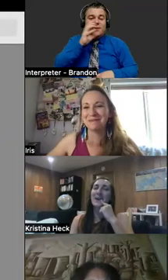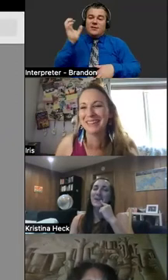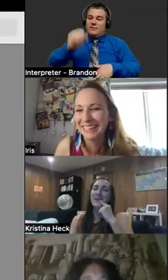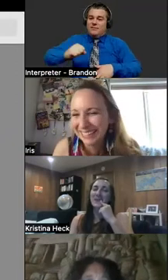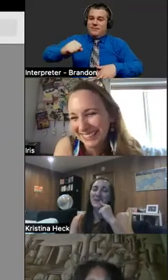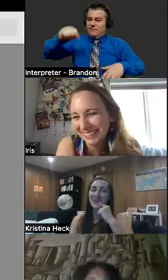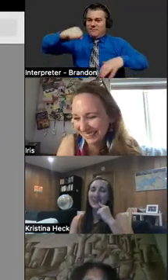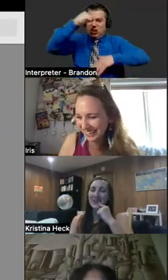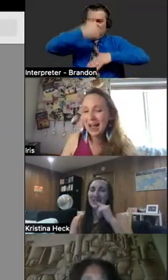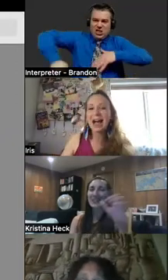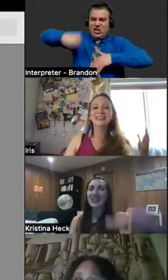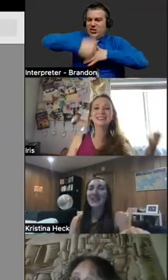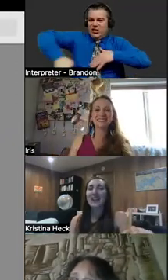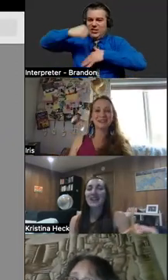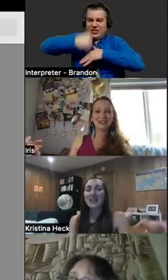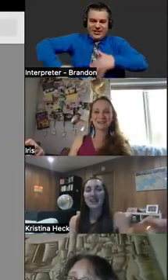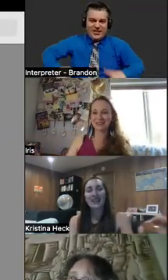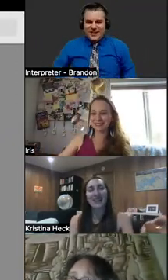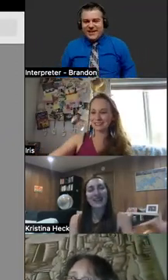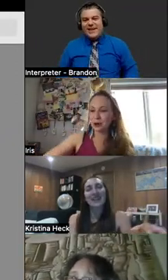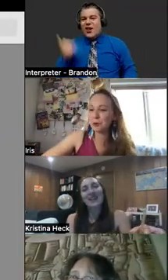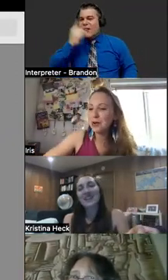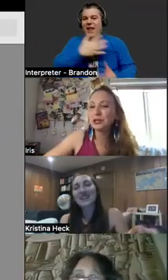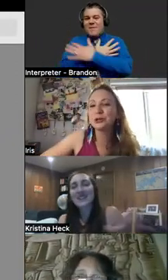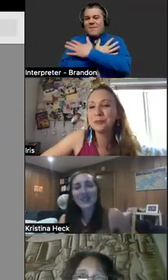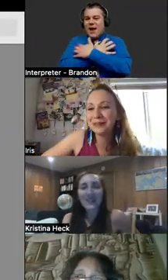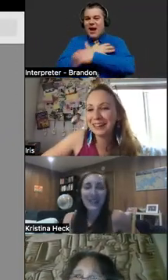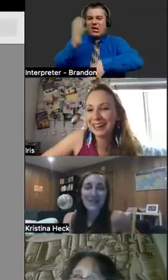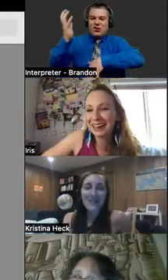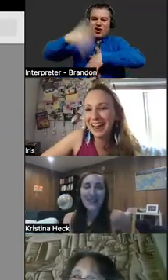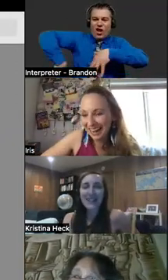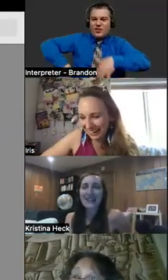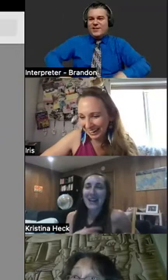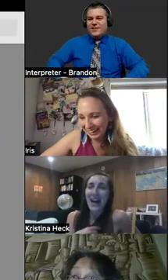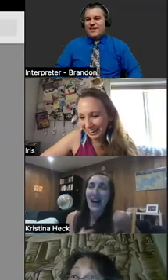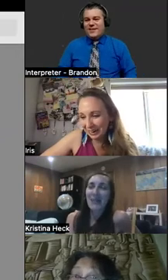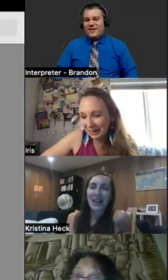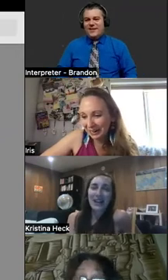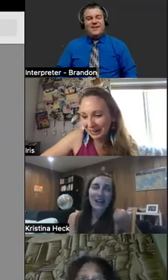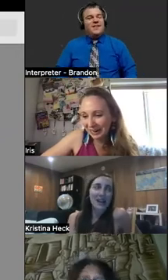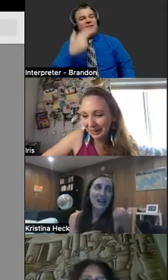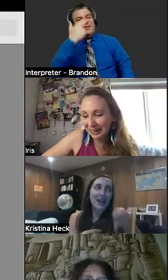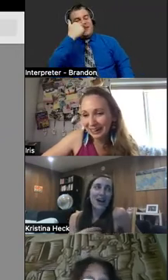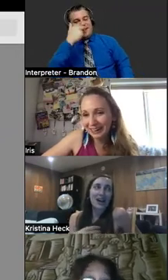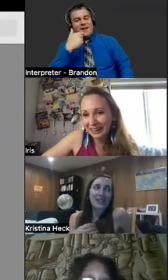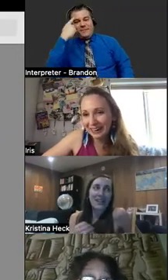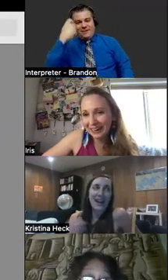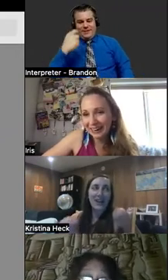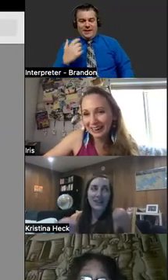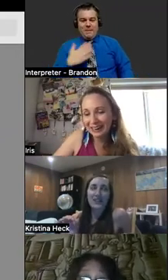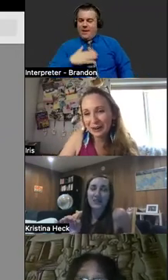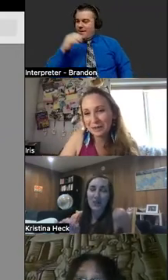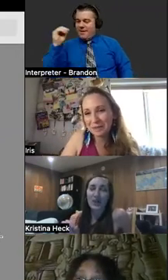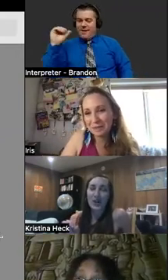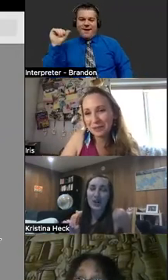shred meat. I just love that one. So This is funny because my aunt had